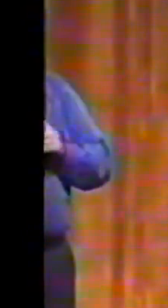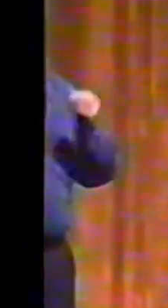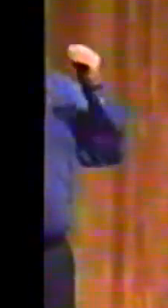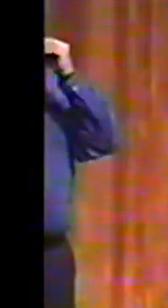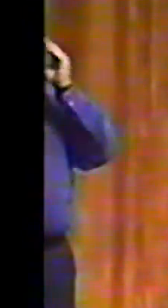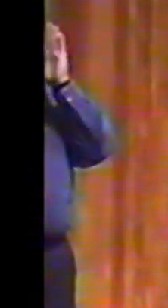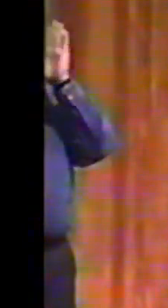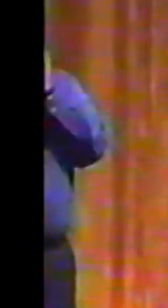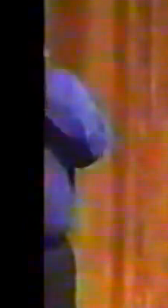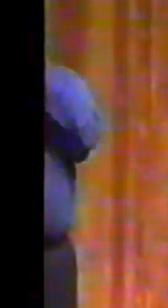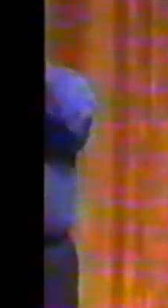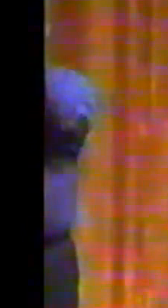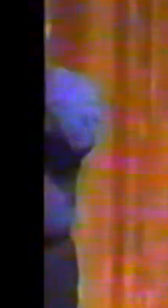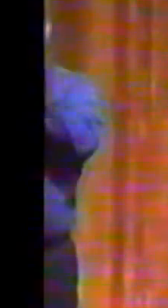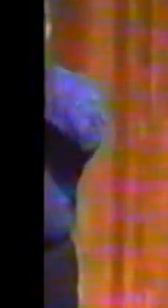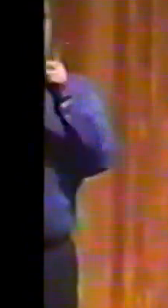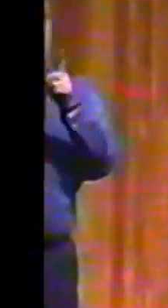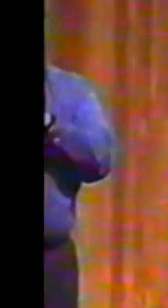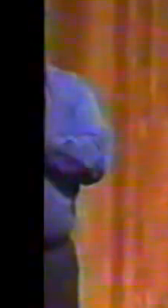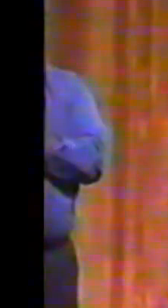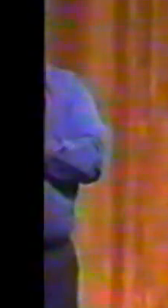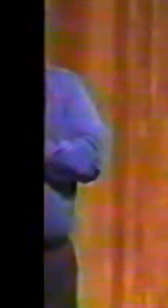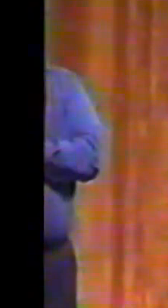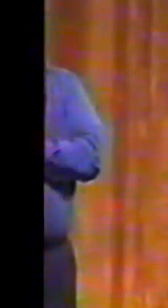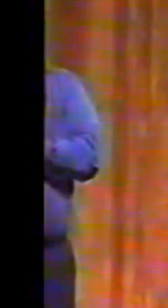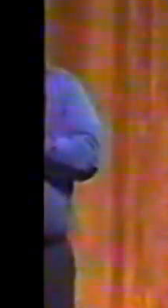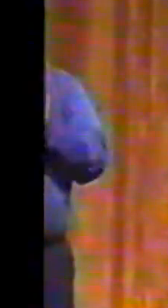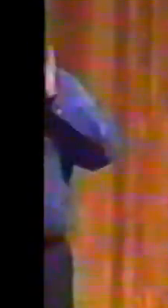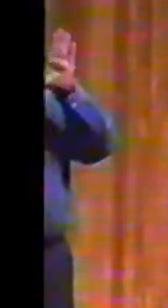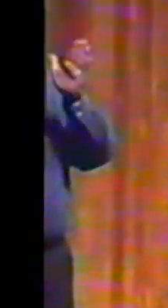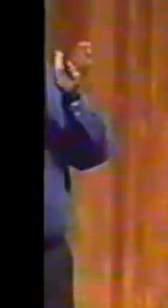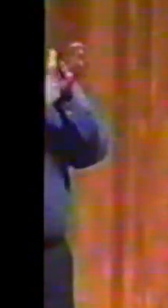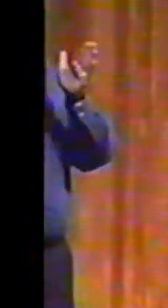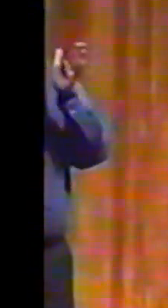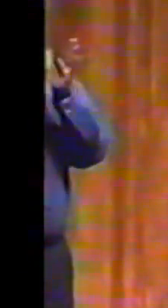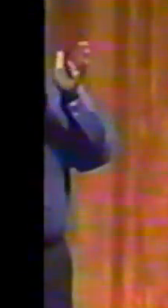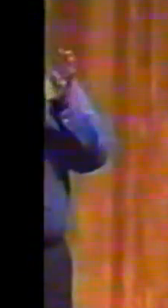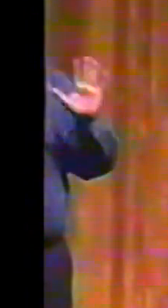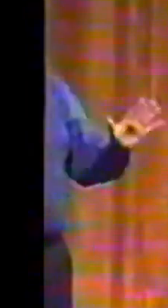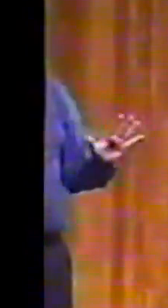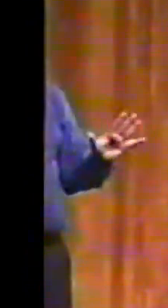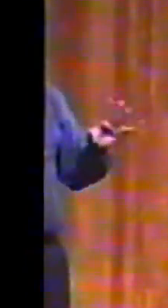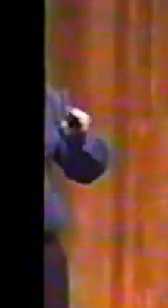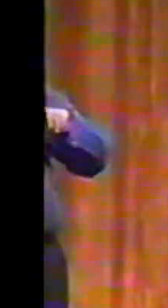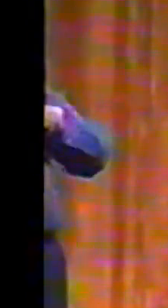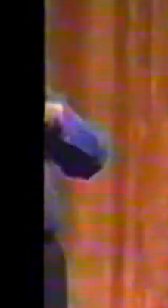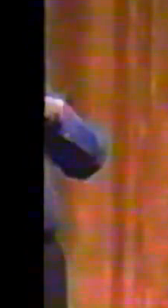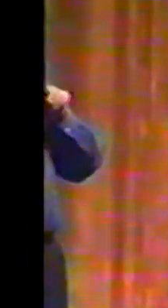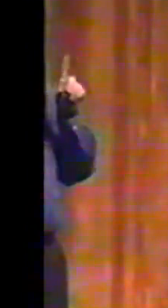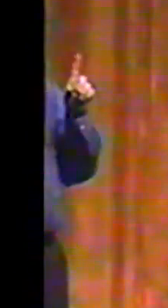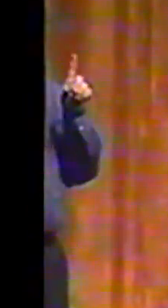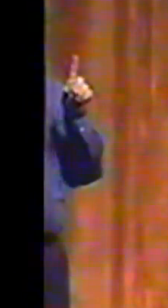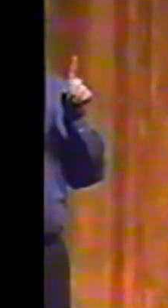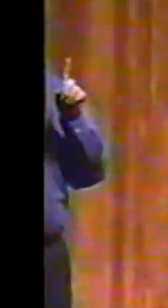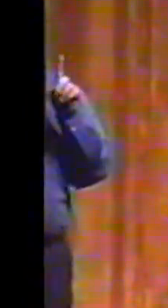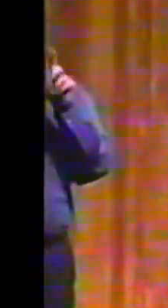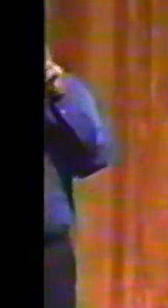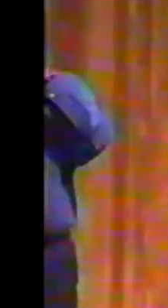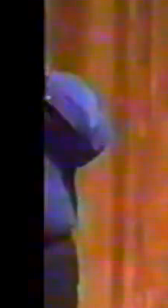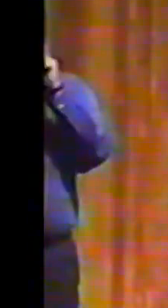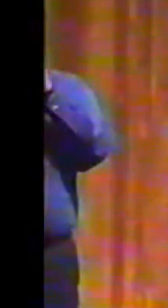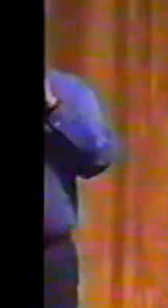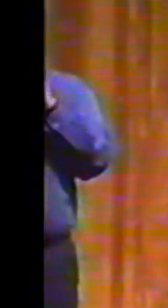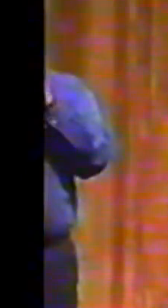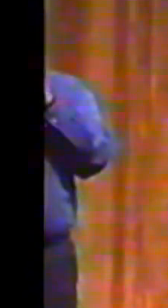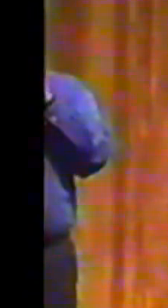bin Laden. Do we need to run them endlessly, over and over again? No. But should we air out what he tells us? I kind of